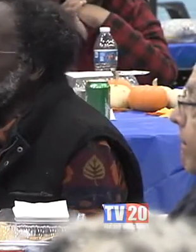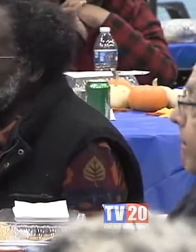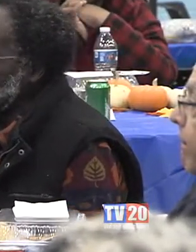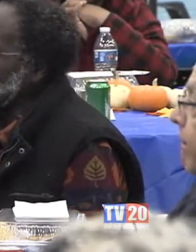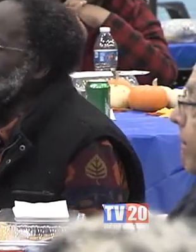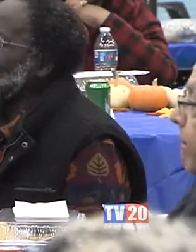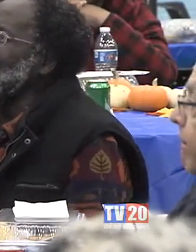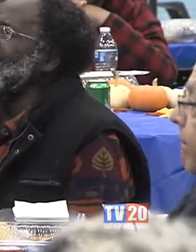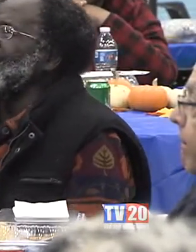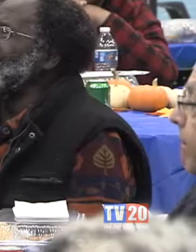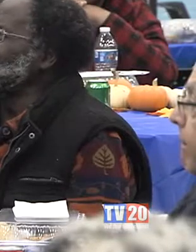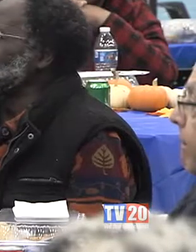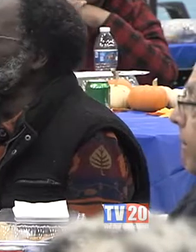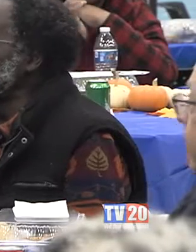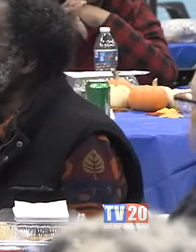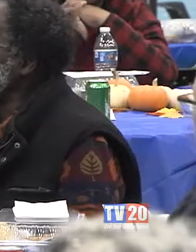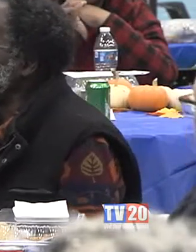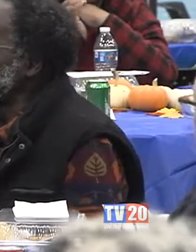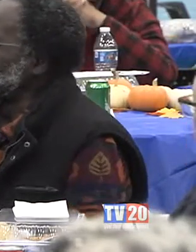with Swahili and San